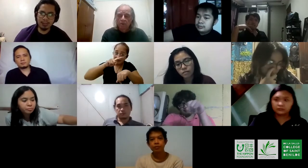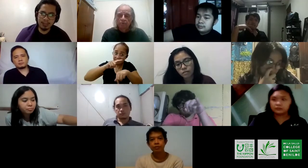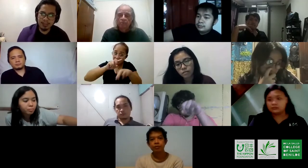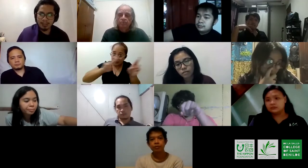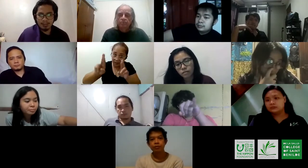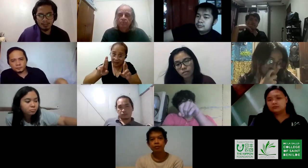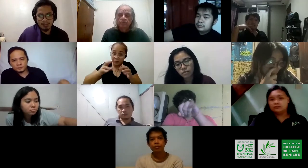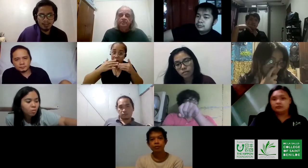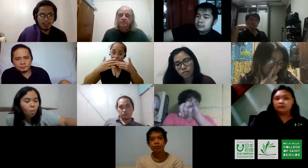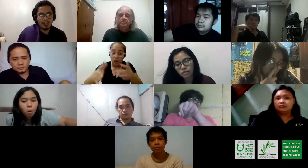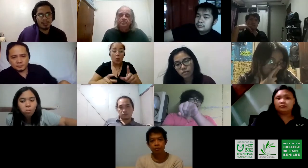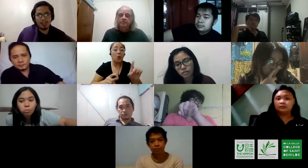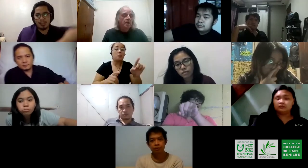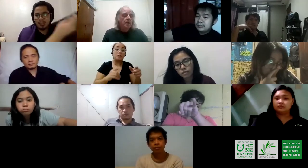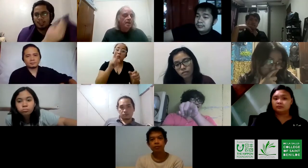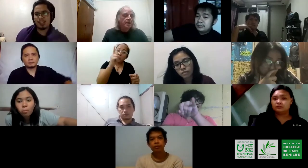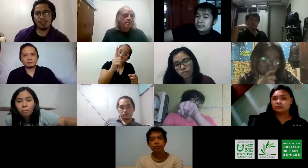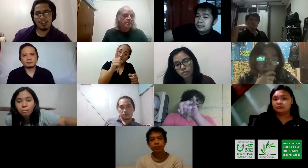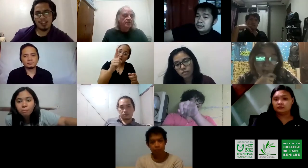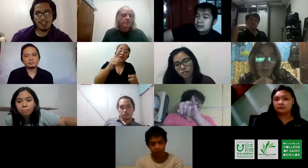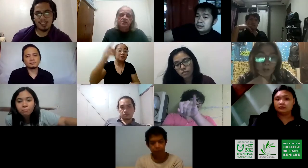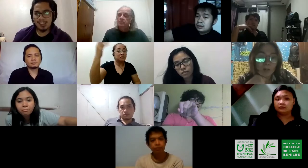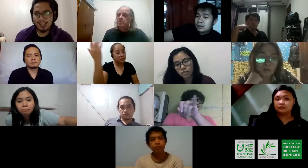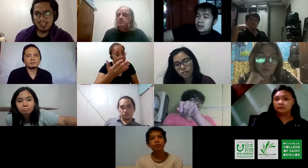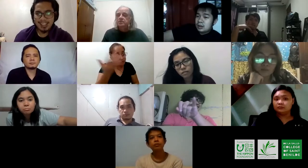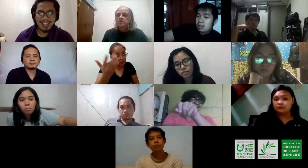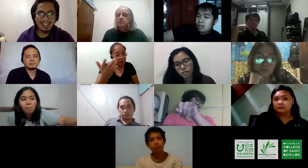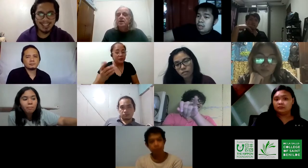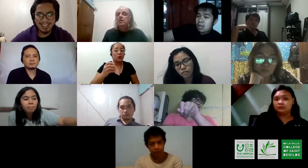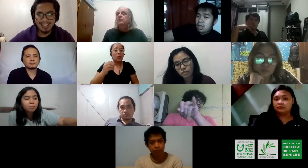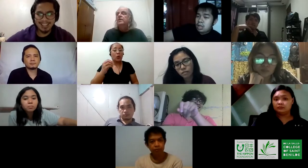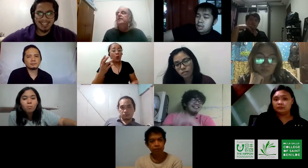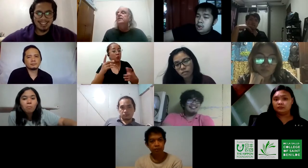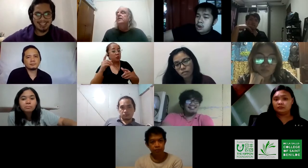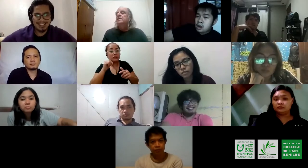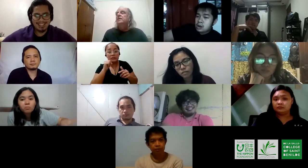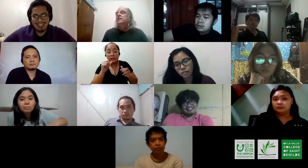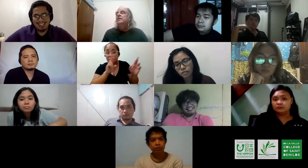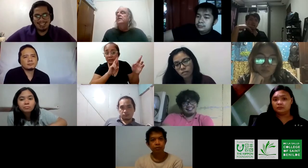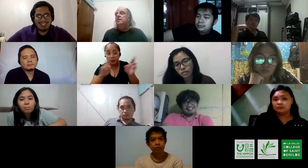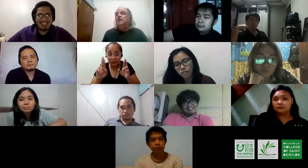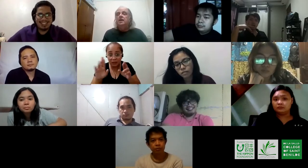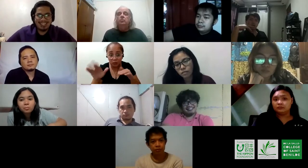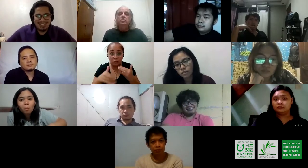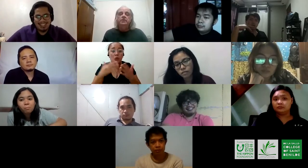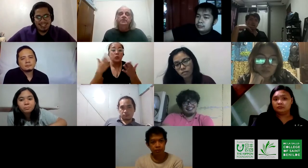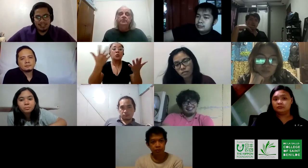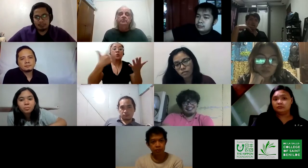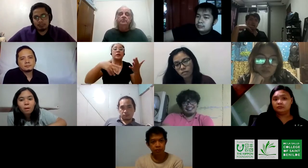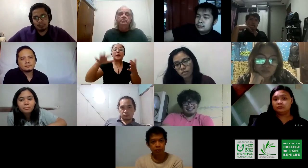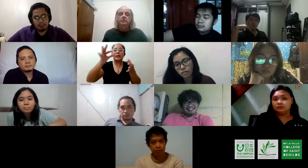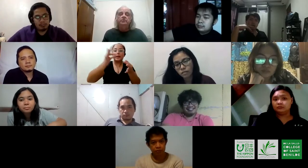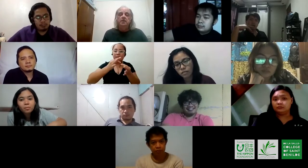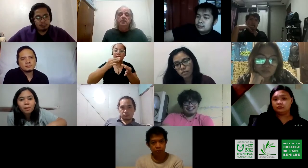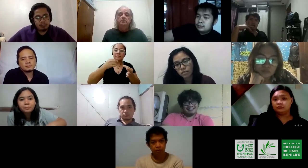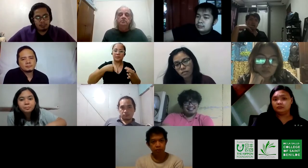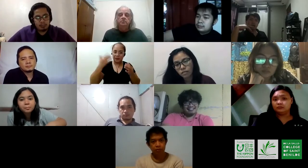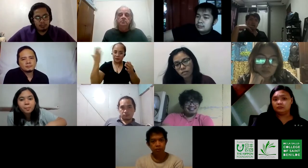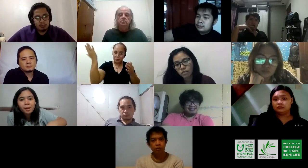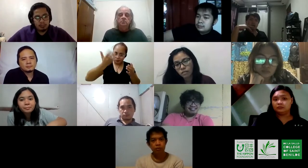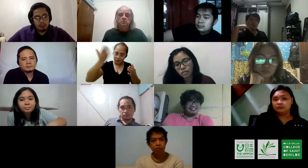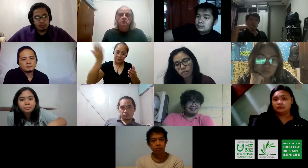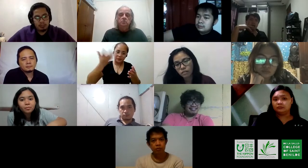one group will continue. And then if for some reason you're not all ready, then I will continue,